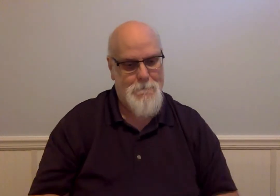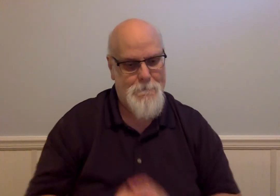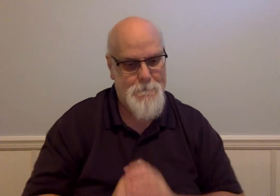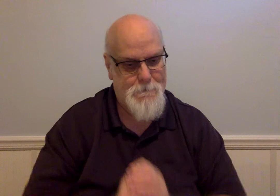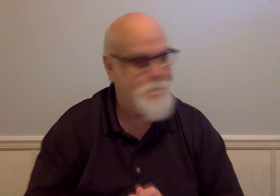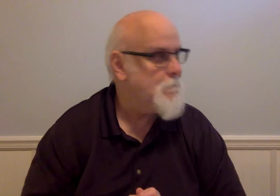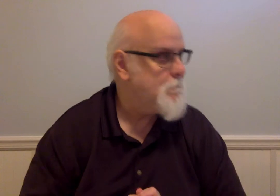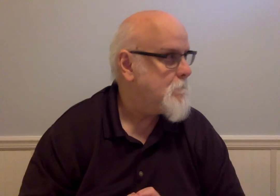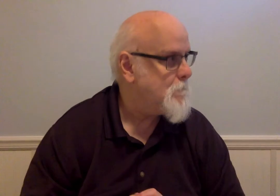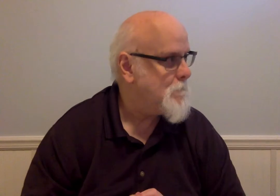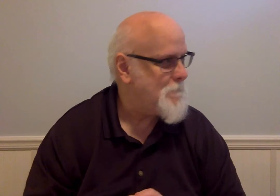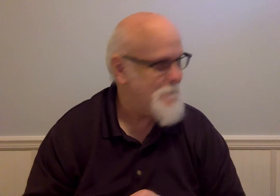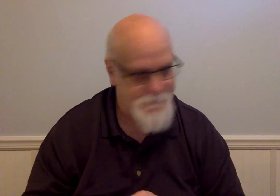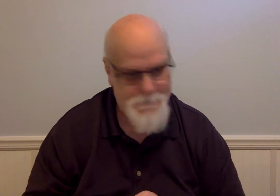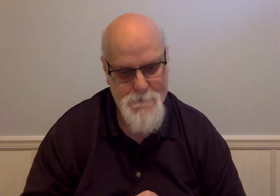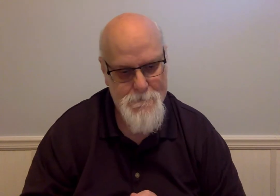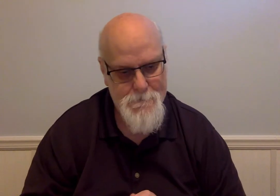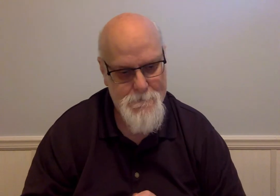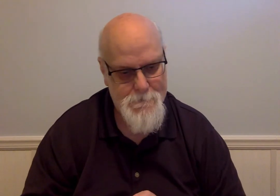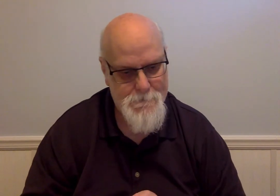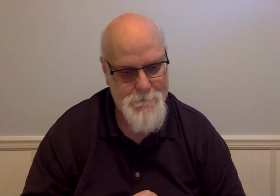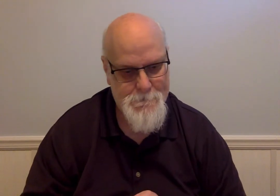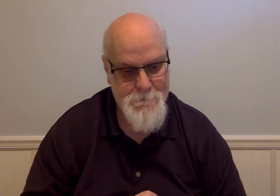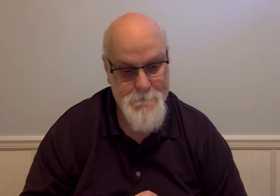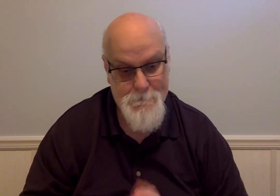same-sex couple with children.